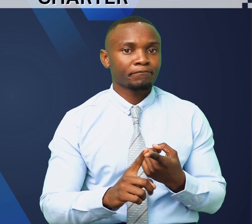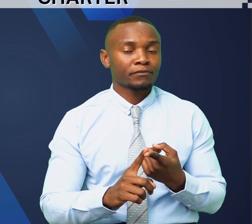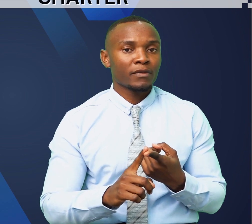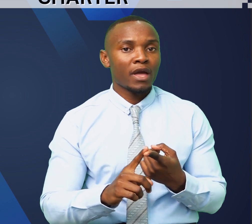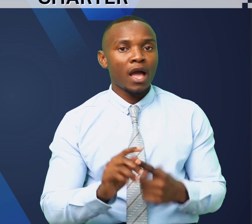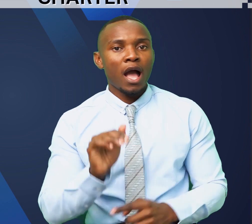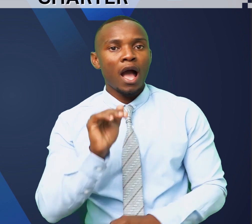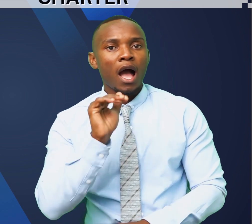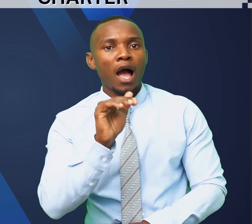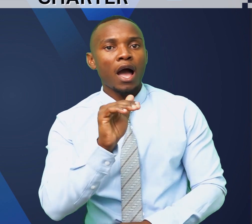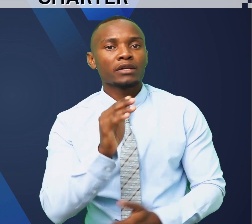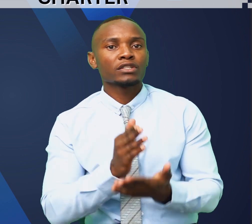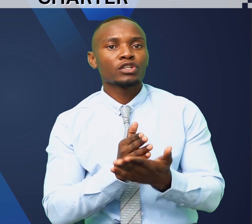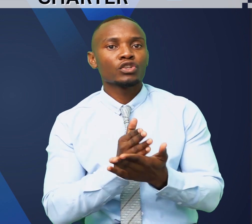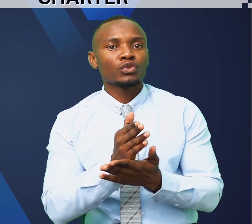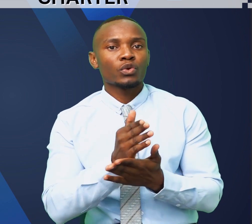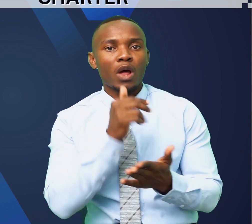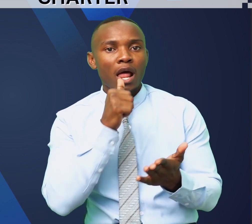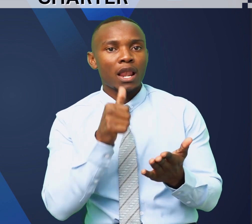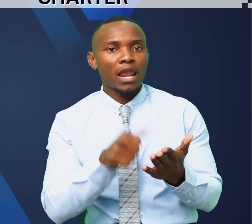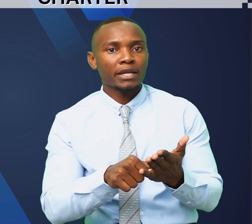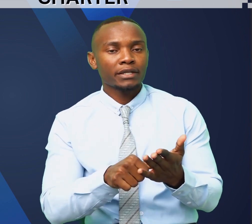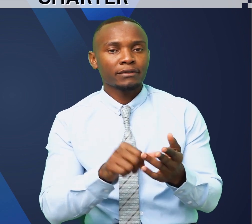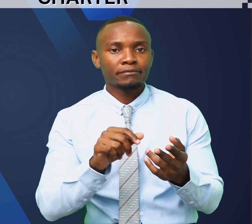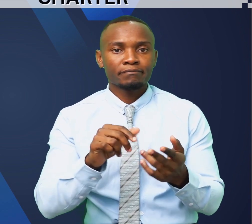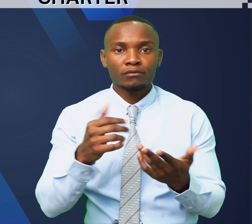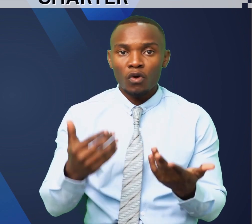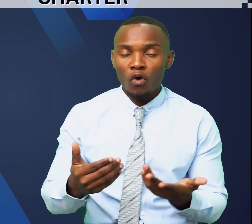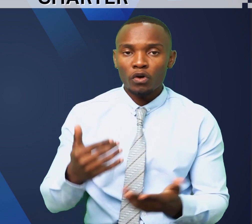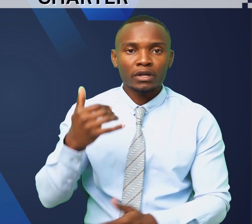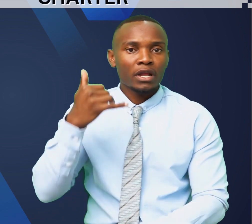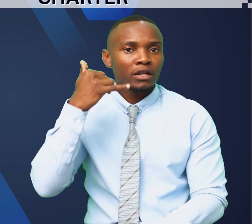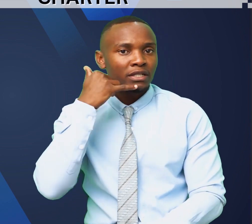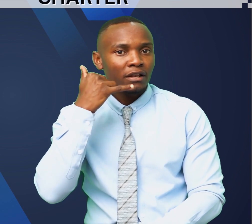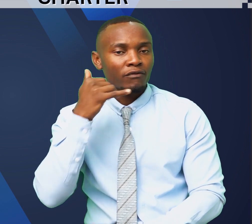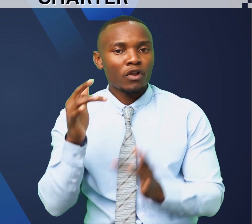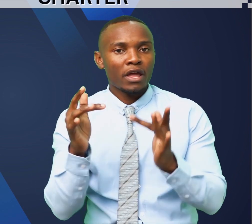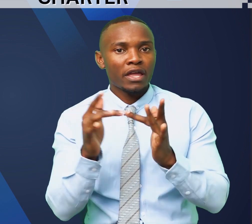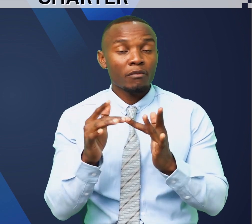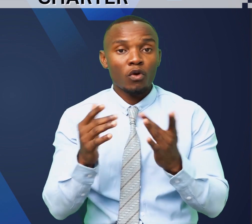Make request through a letter, telephone, email, that is